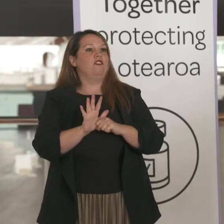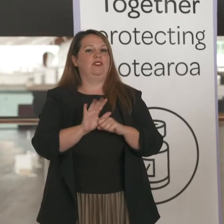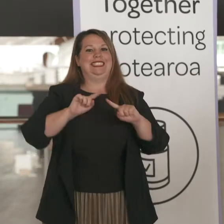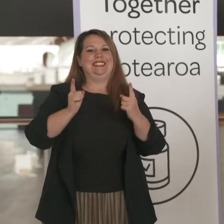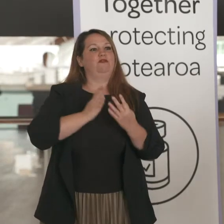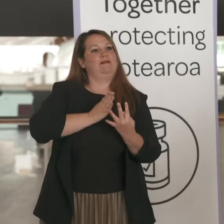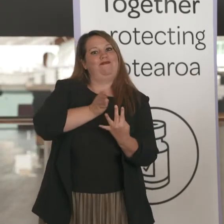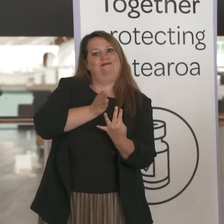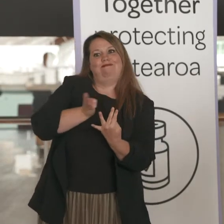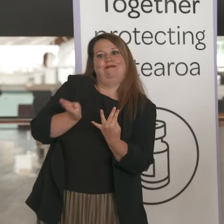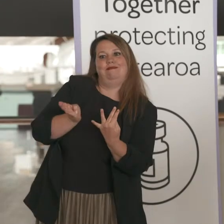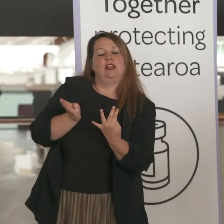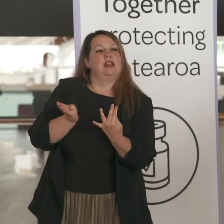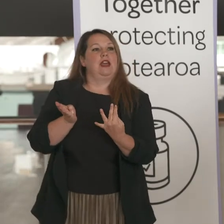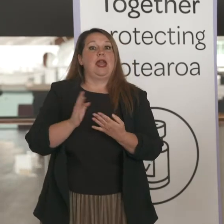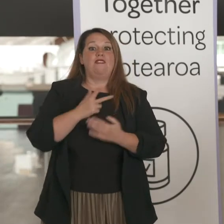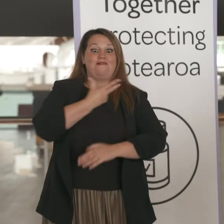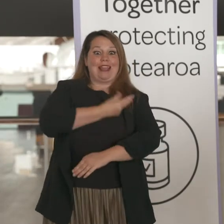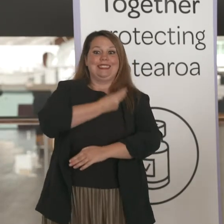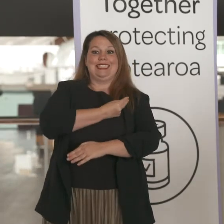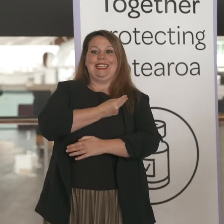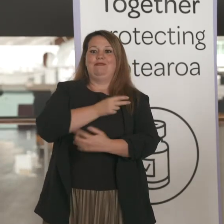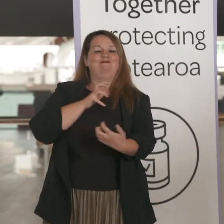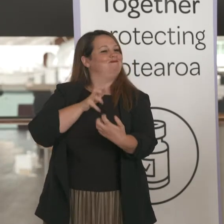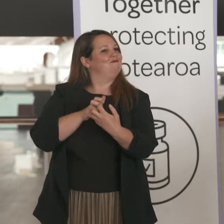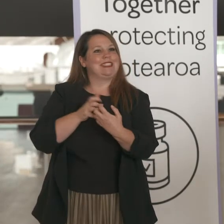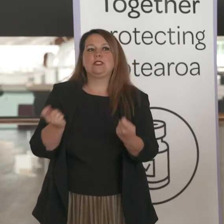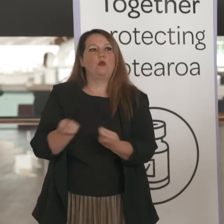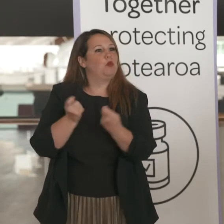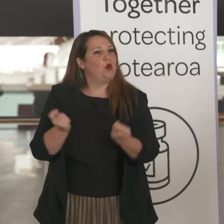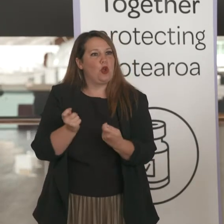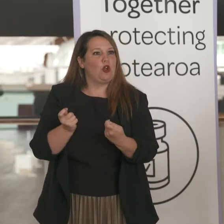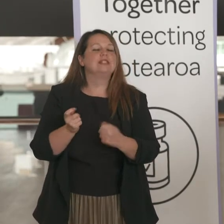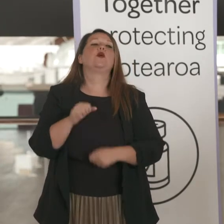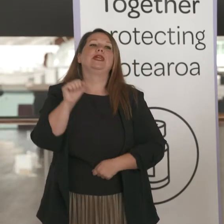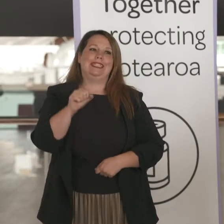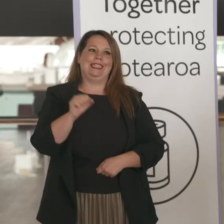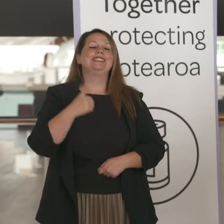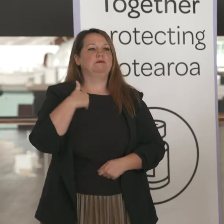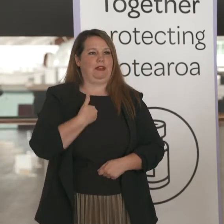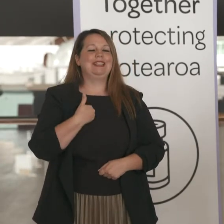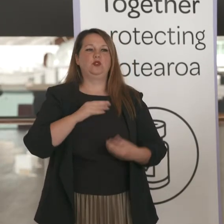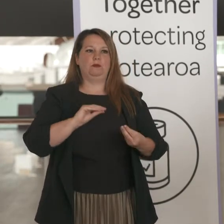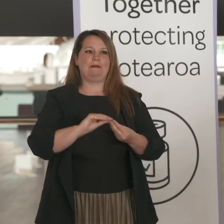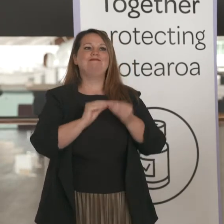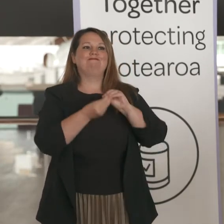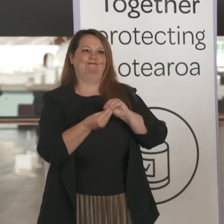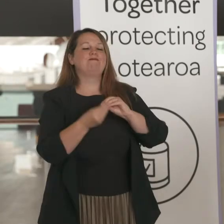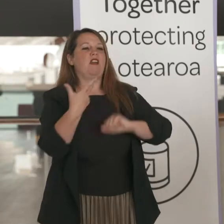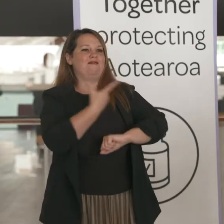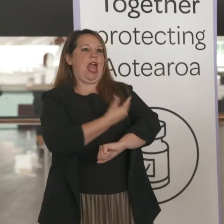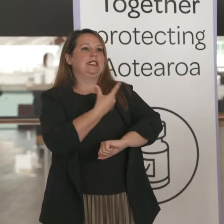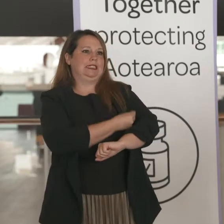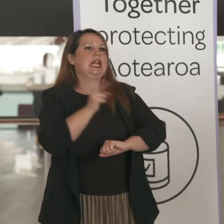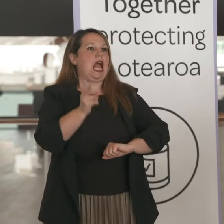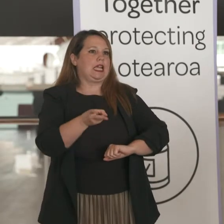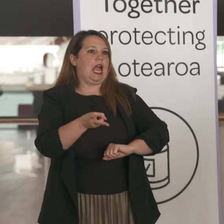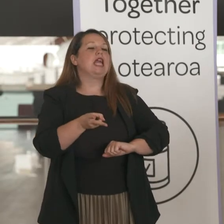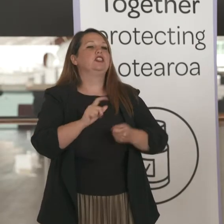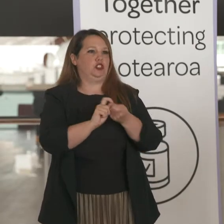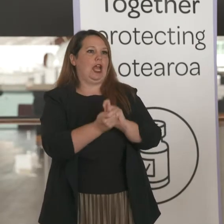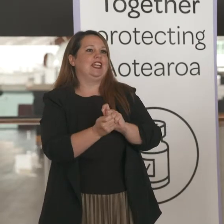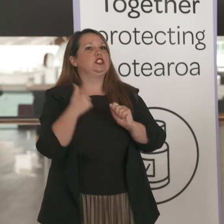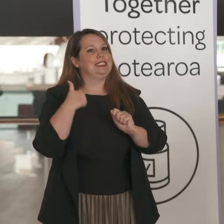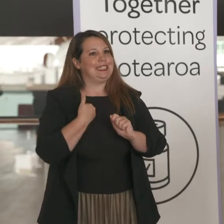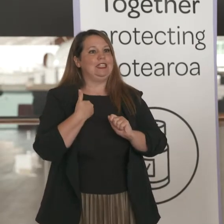current vaccines, there may be new formulations, and we might want to vaccinate against